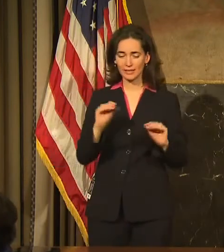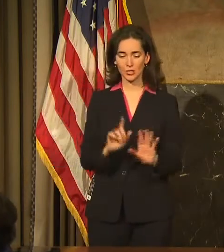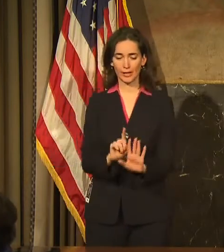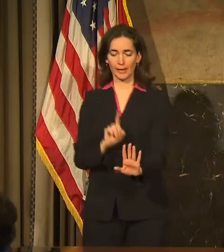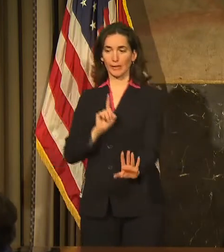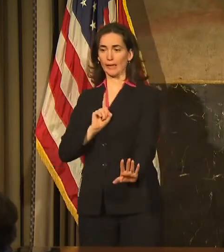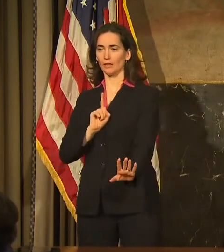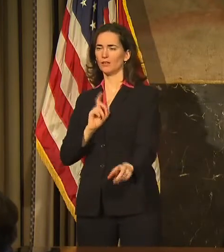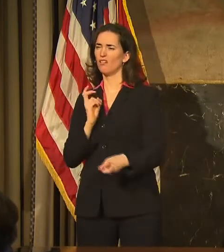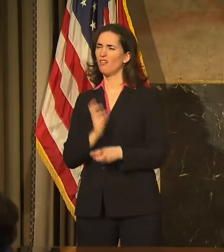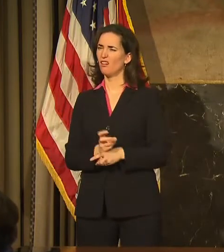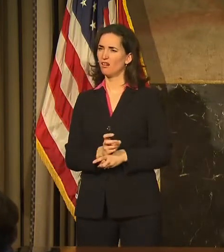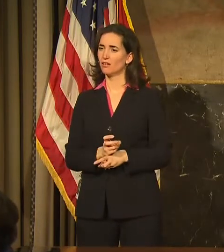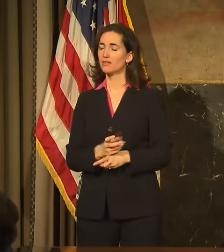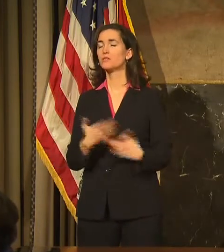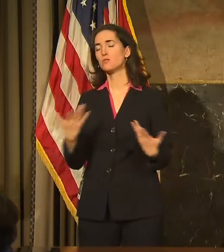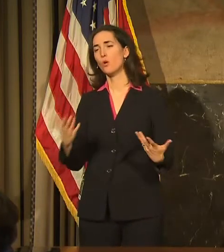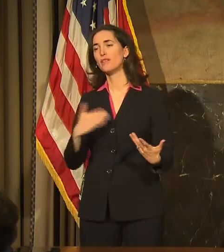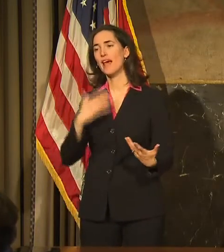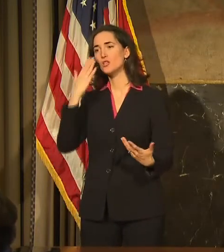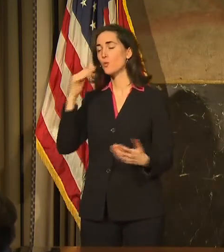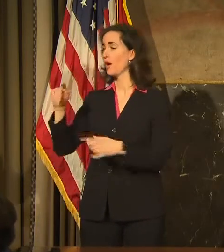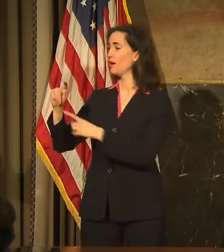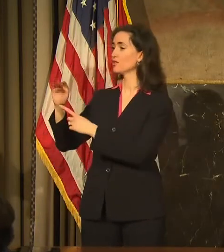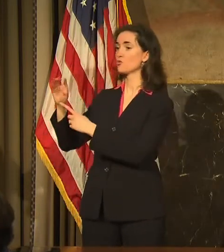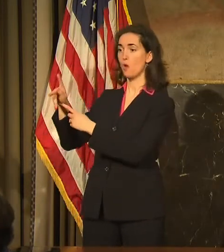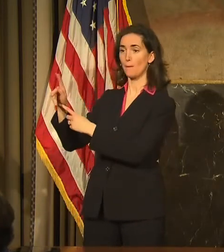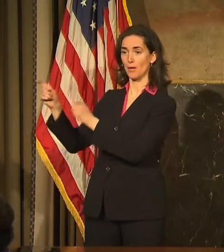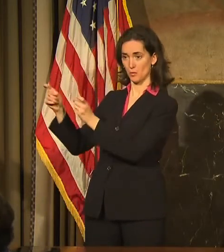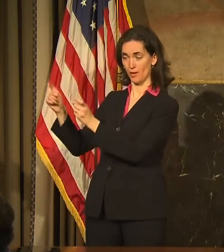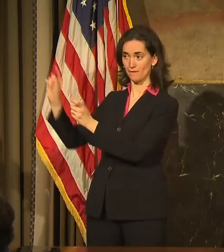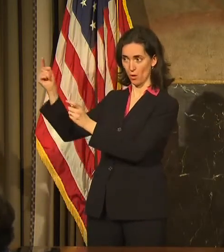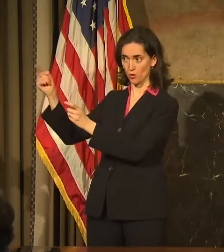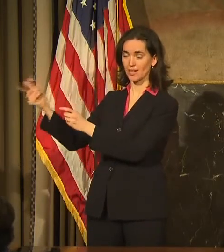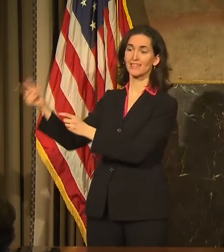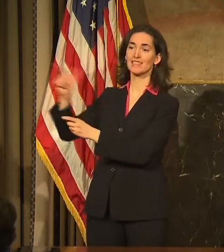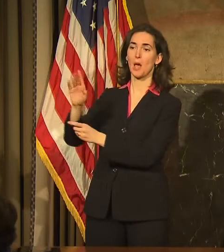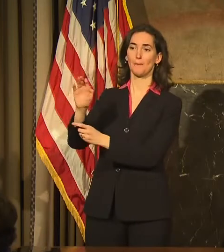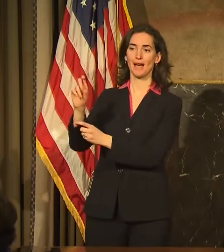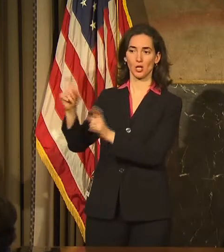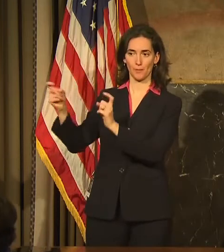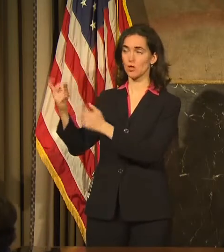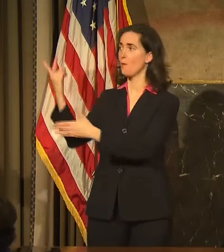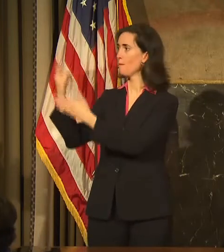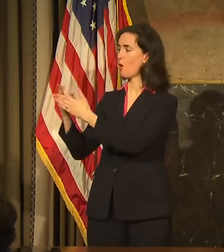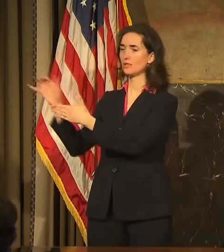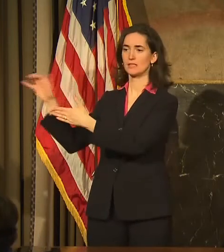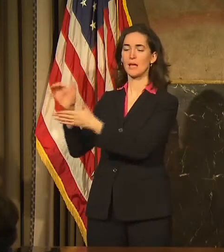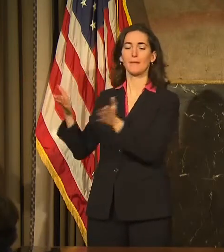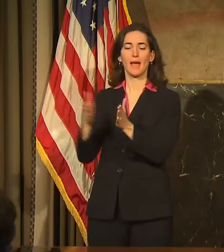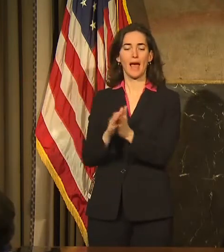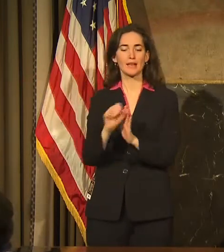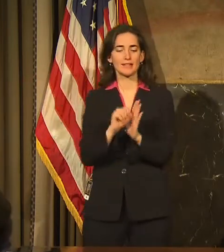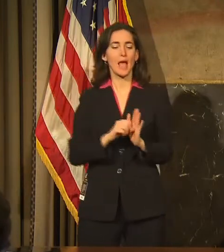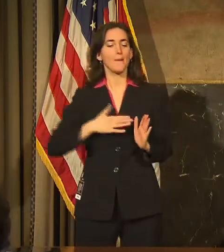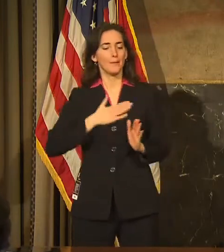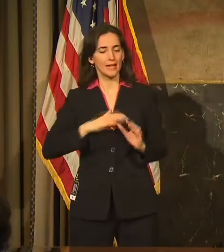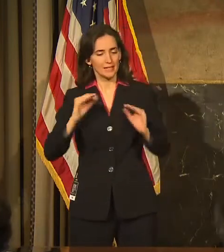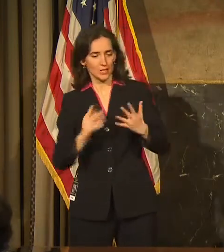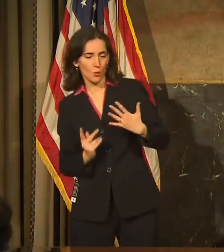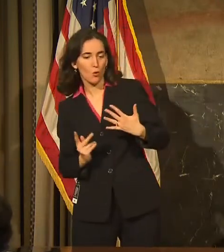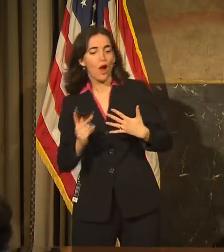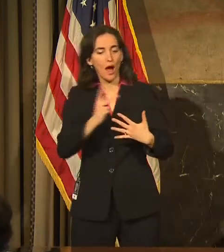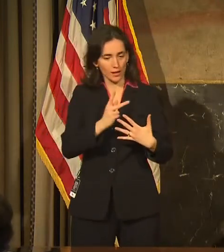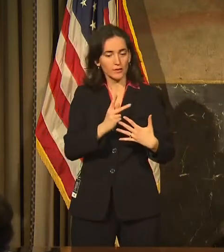and the Trump administration first, and now the Biden administration has asked states to prioritize teachers. And so for